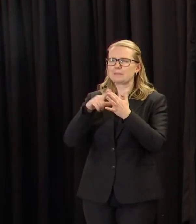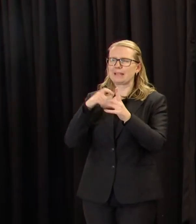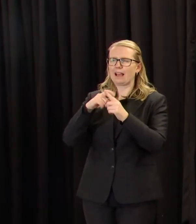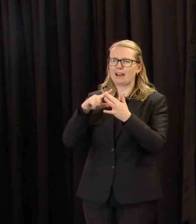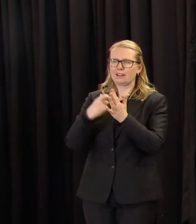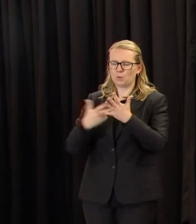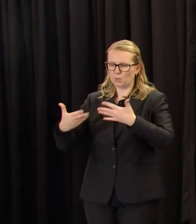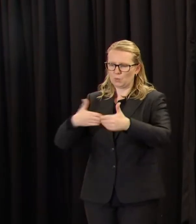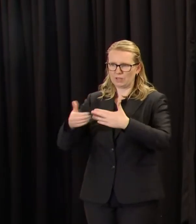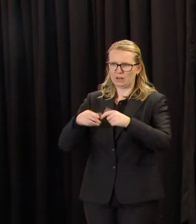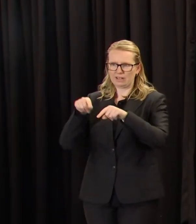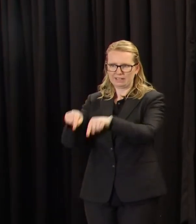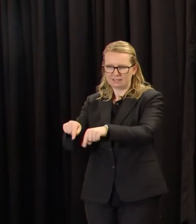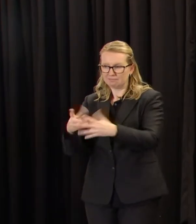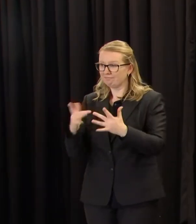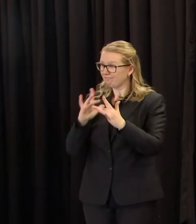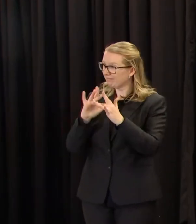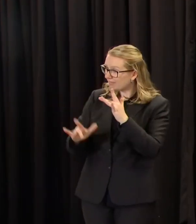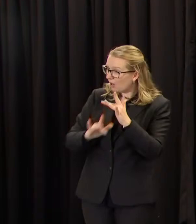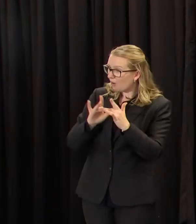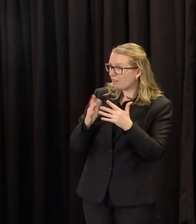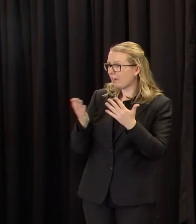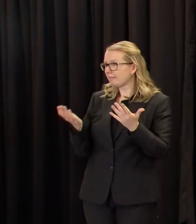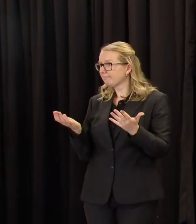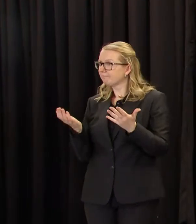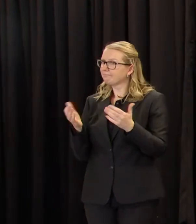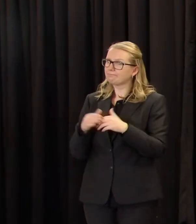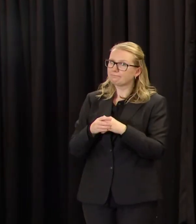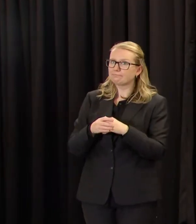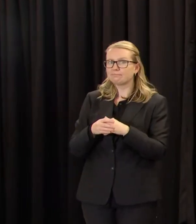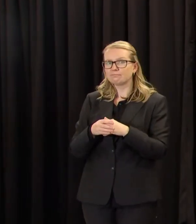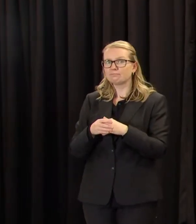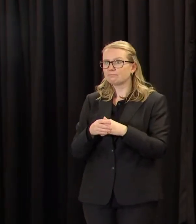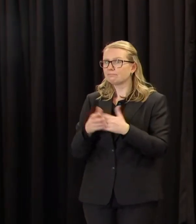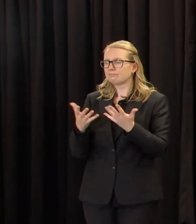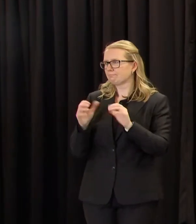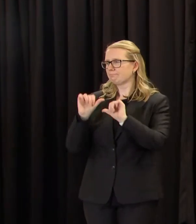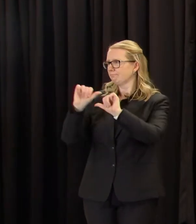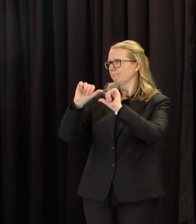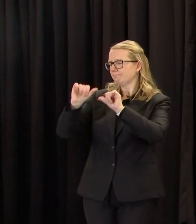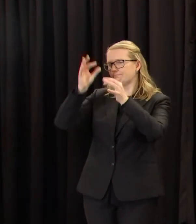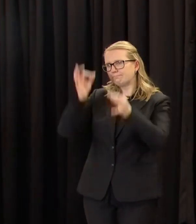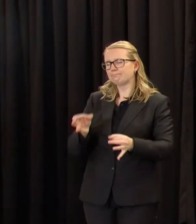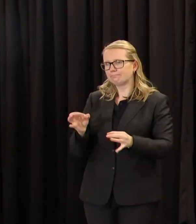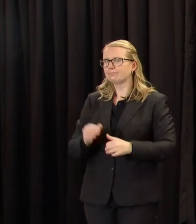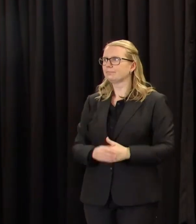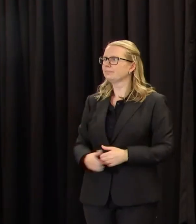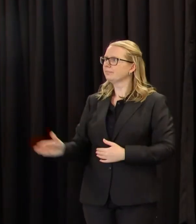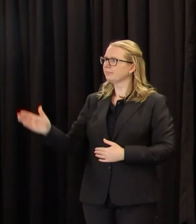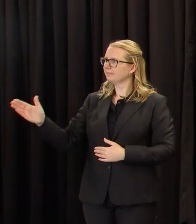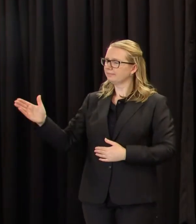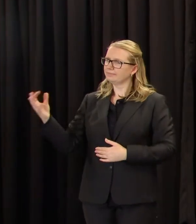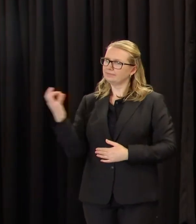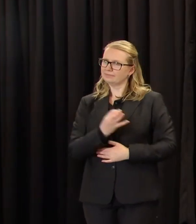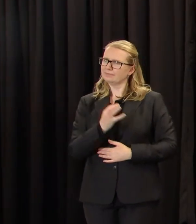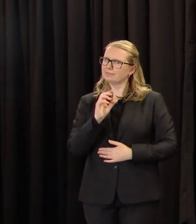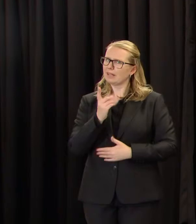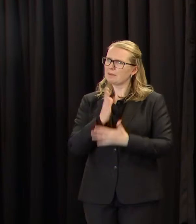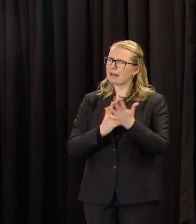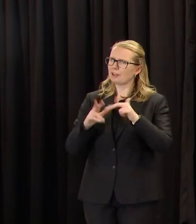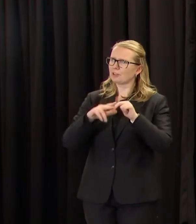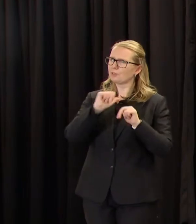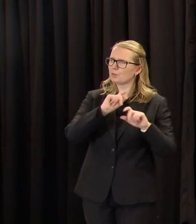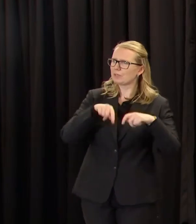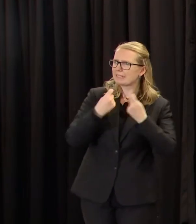Legislative Council, and as for virtual sittings and all of that sort of stuff, that really is a matter for them. But is this they're a part of your team at the end